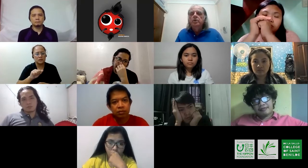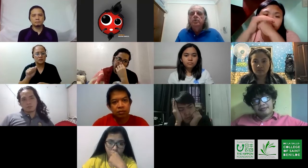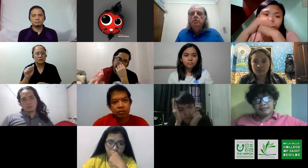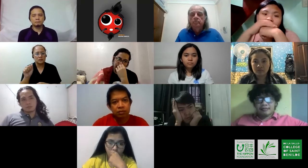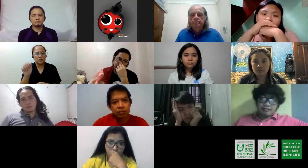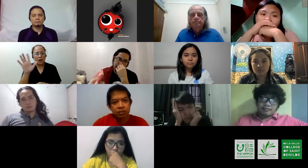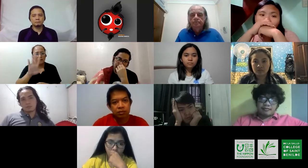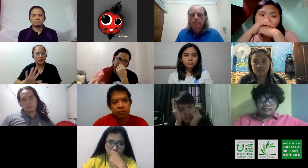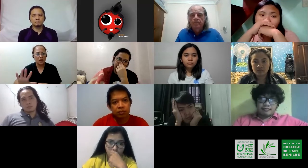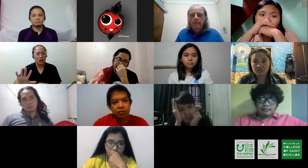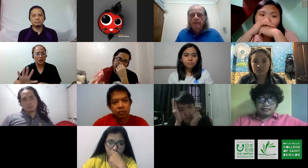Europe?